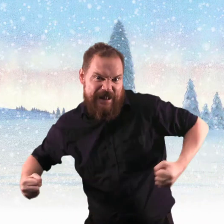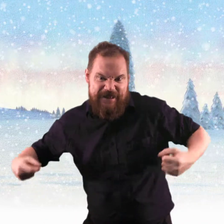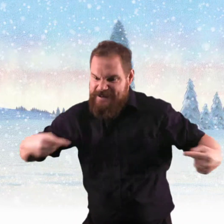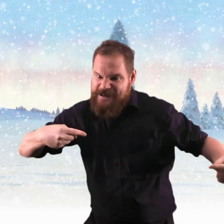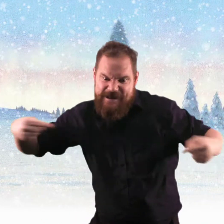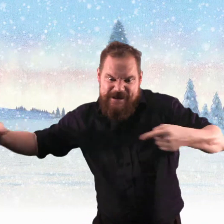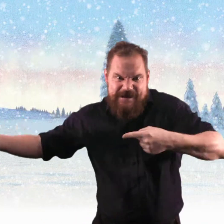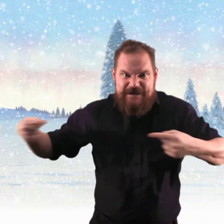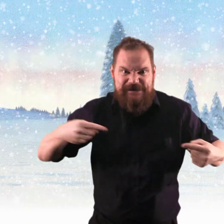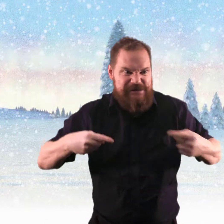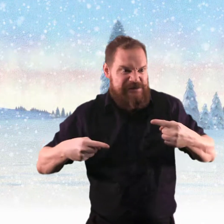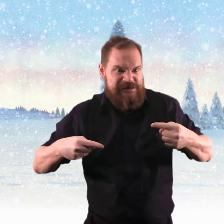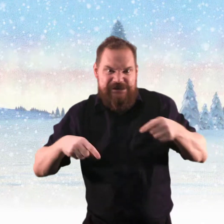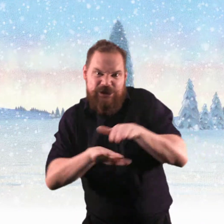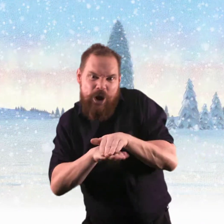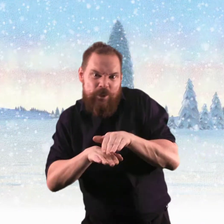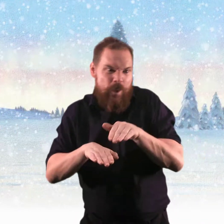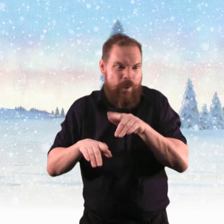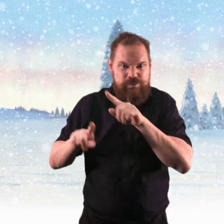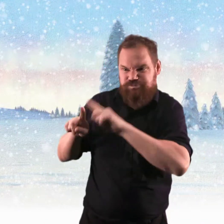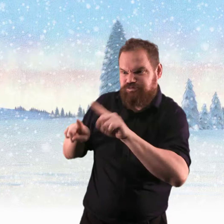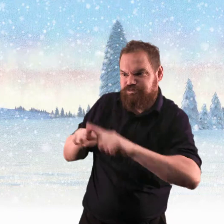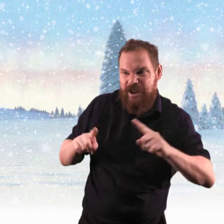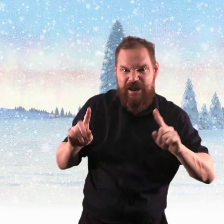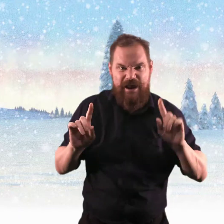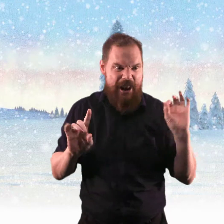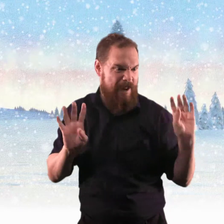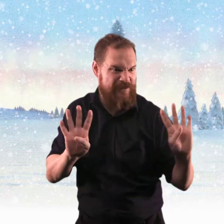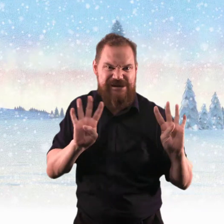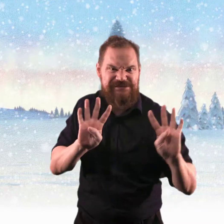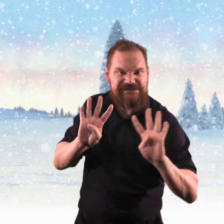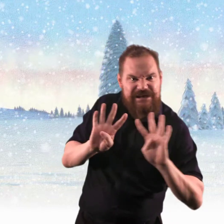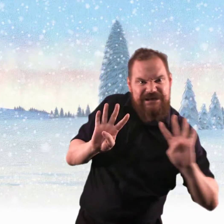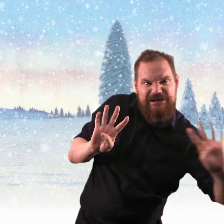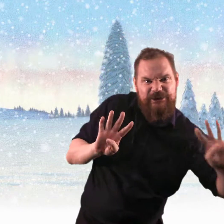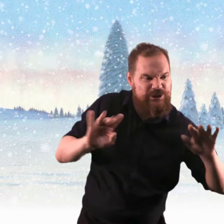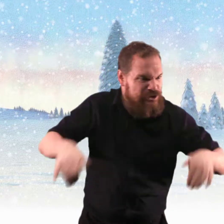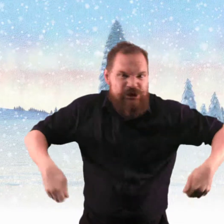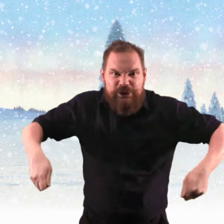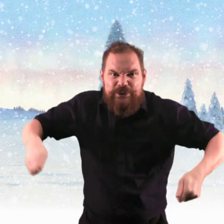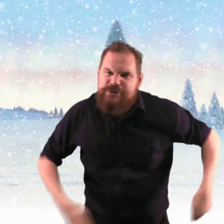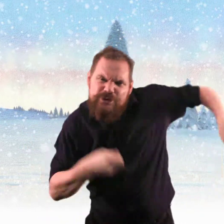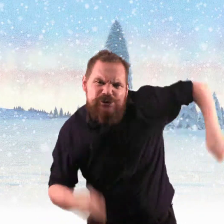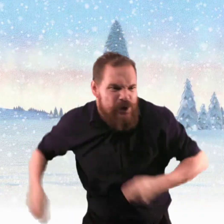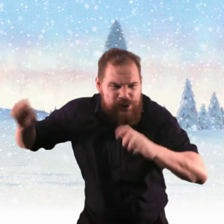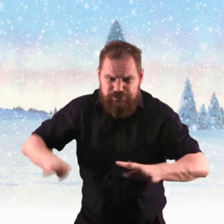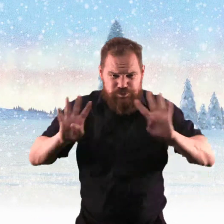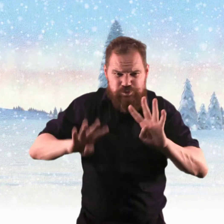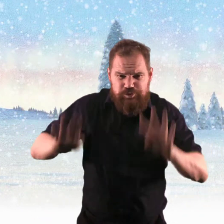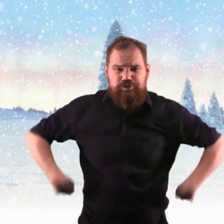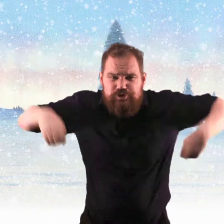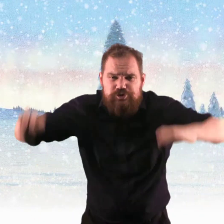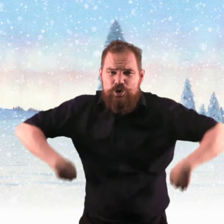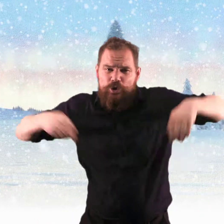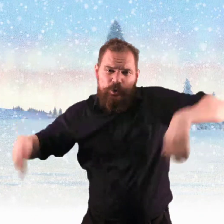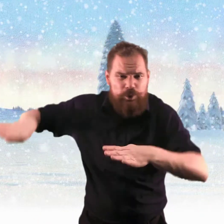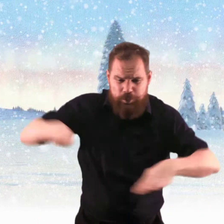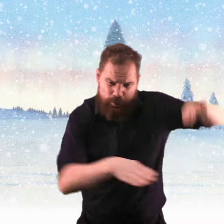the snowman reached the starting line just in time, and they were off. Twisting and turning, they sped down the course.